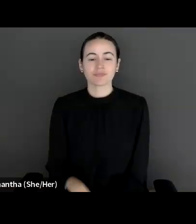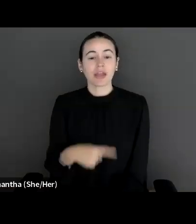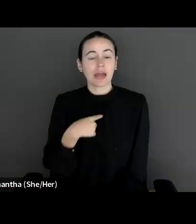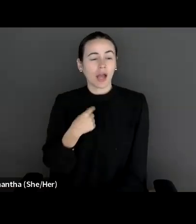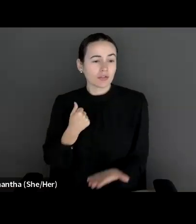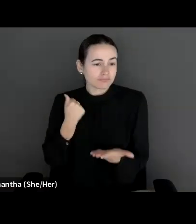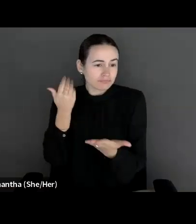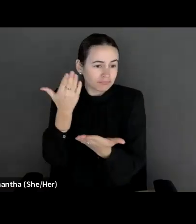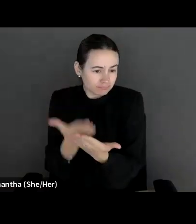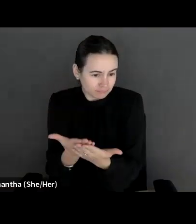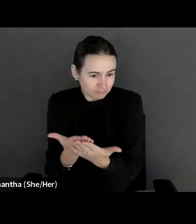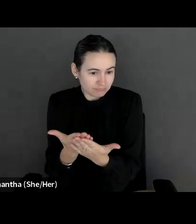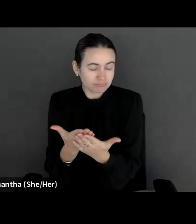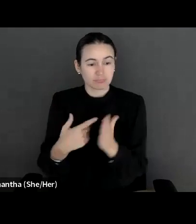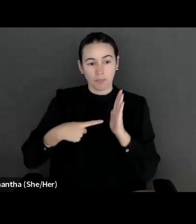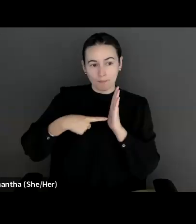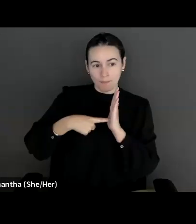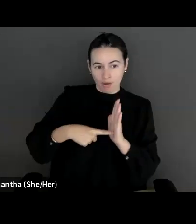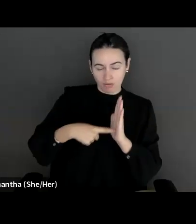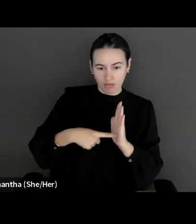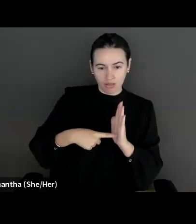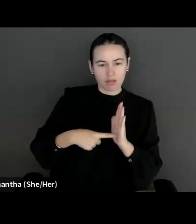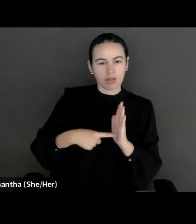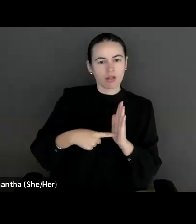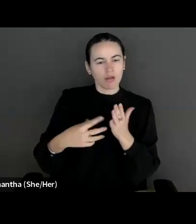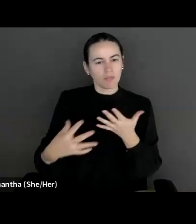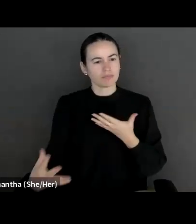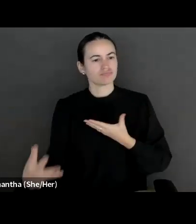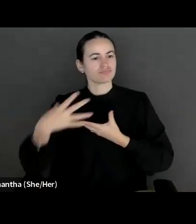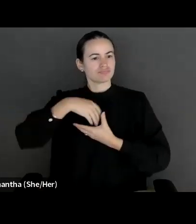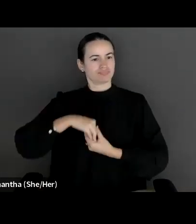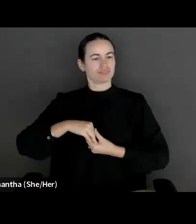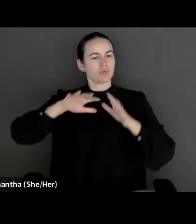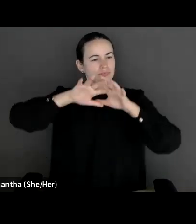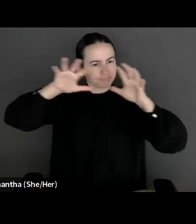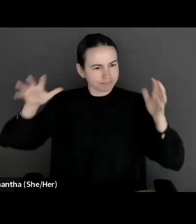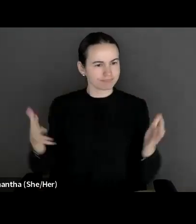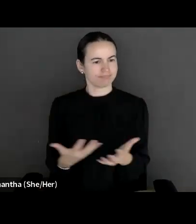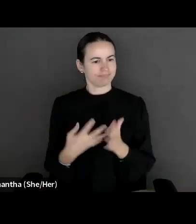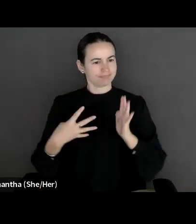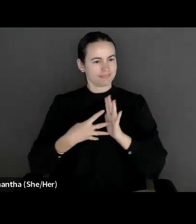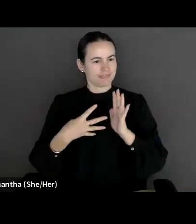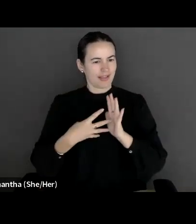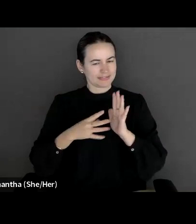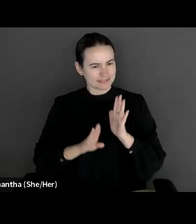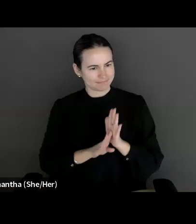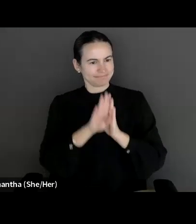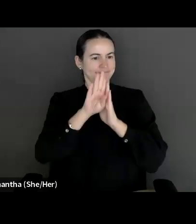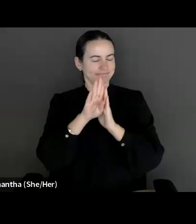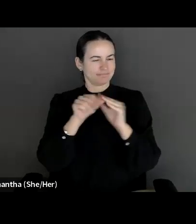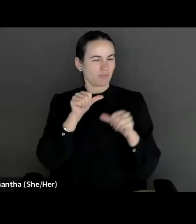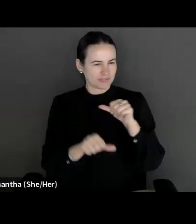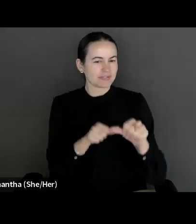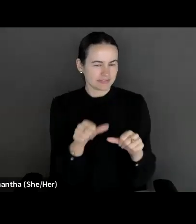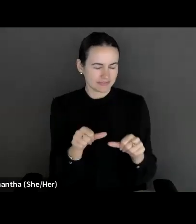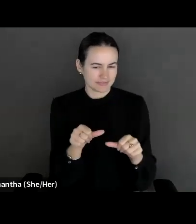the sources of scale construct should be integrated into the larger test development process. So this is